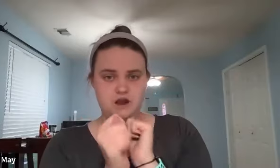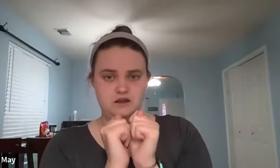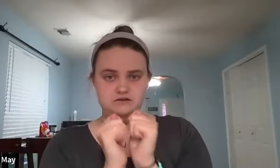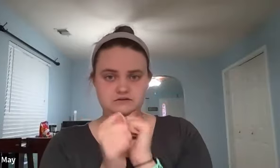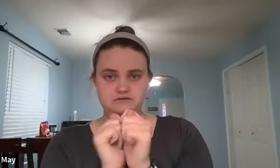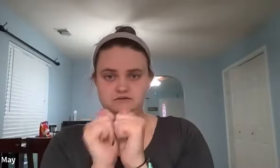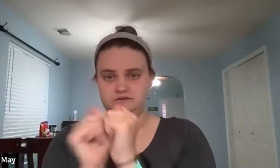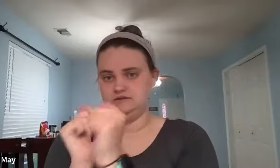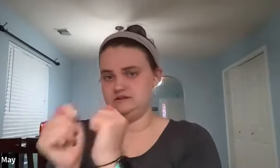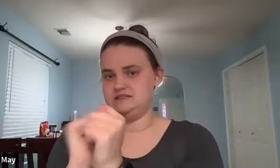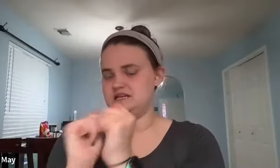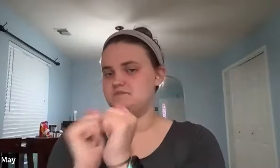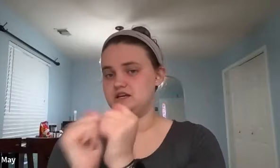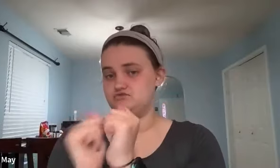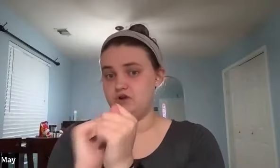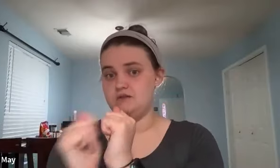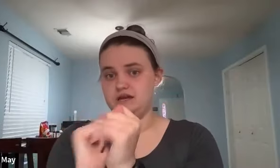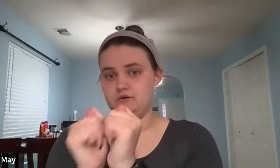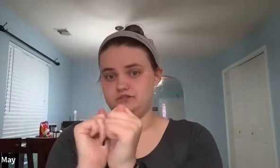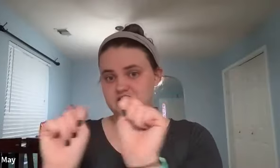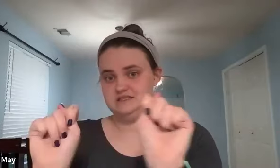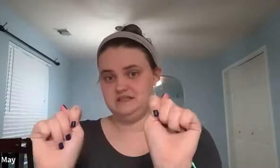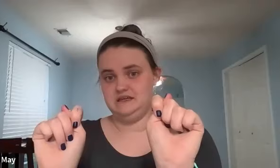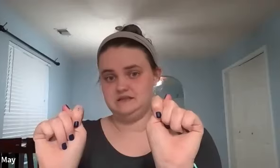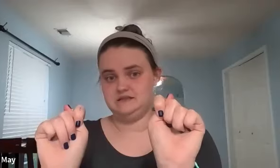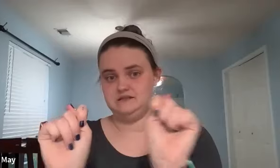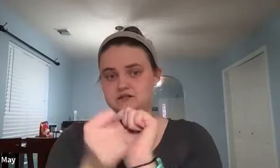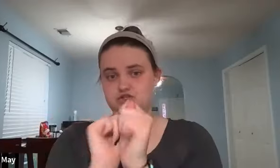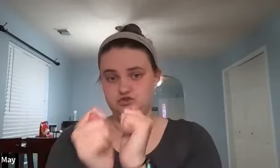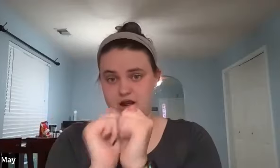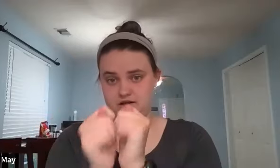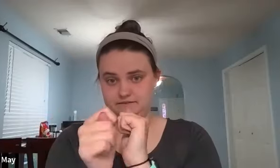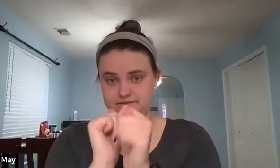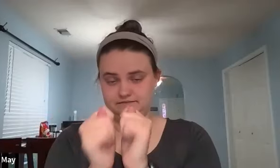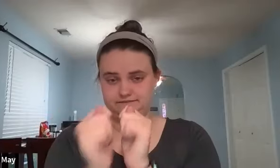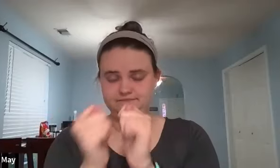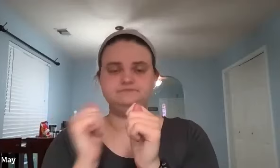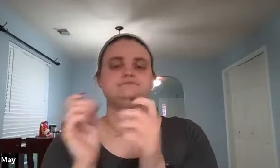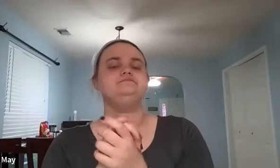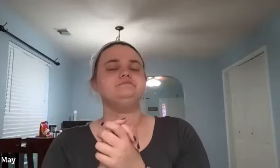track. It's the same thing as run, but now with just T's. Track.